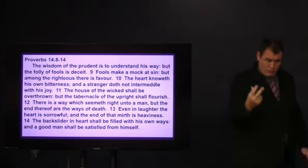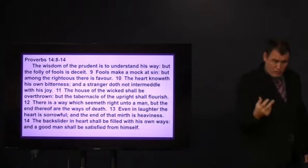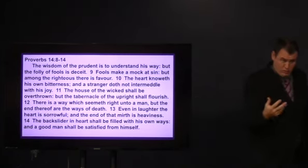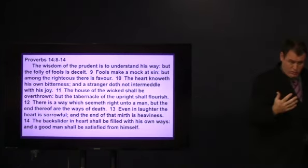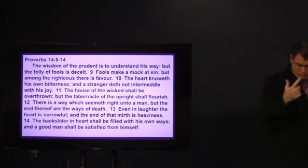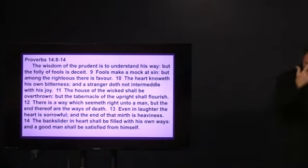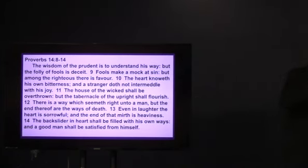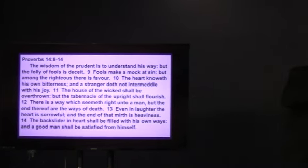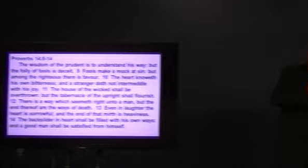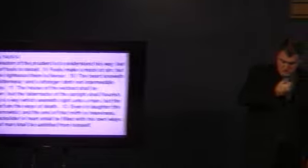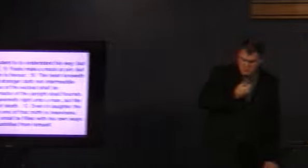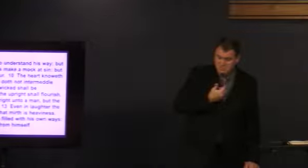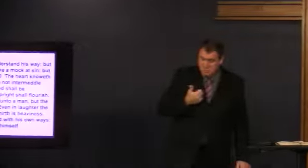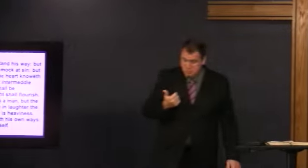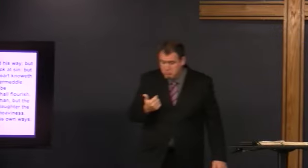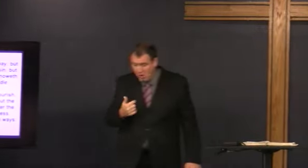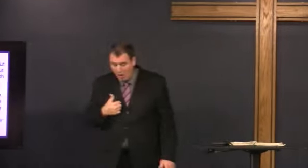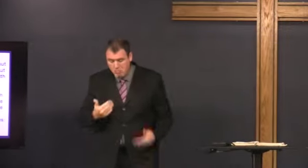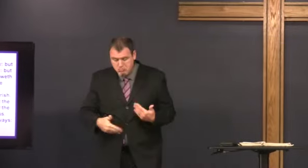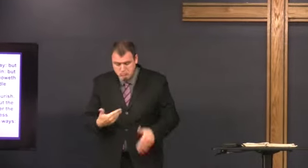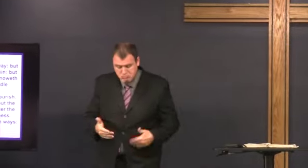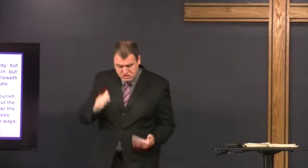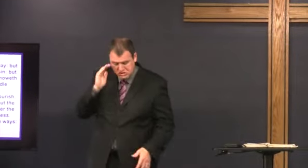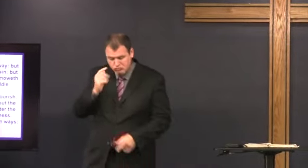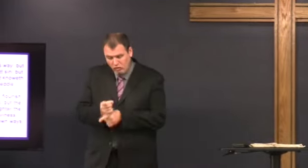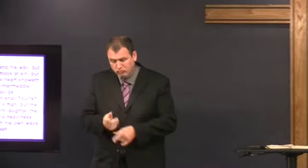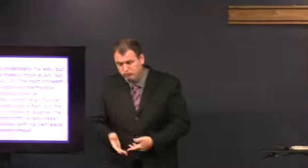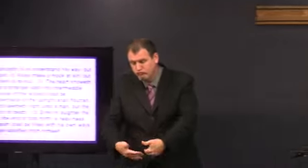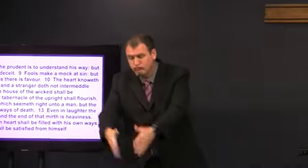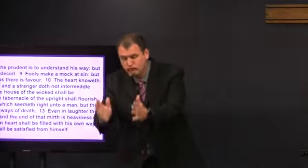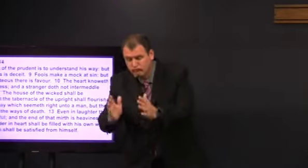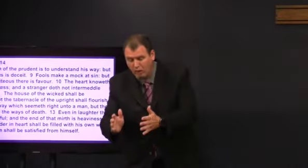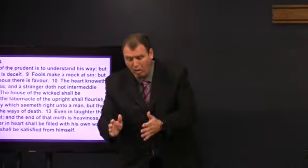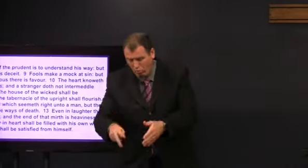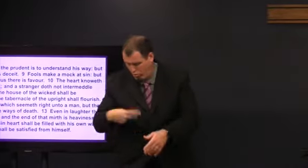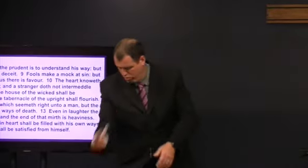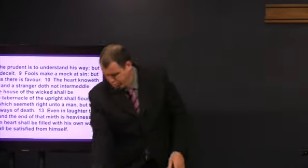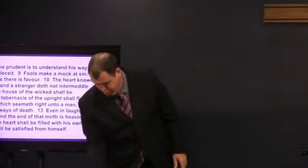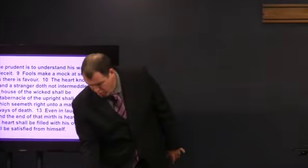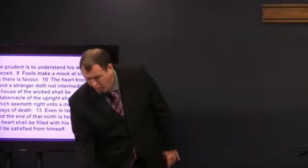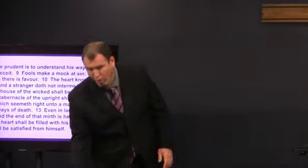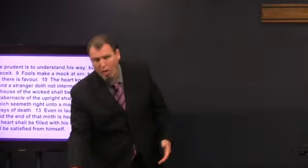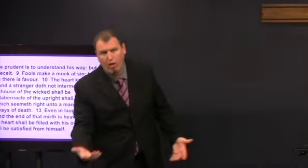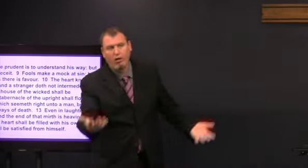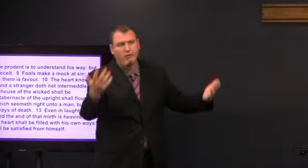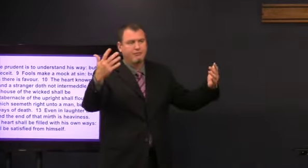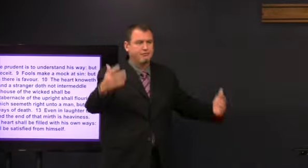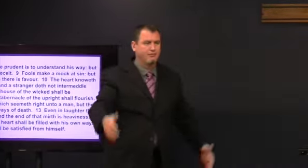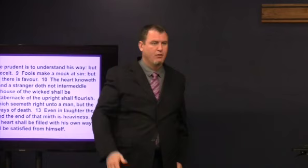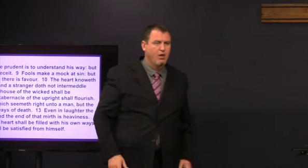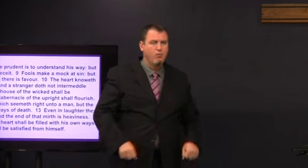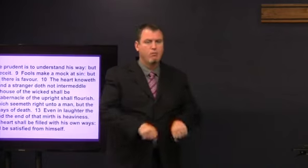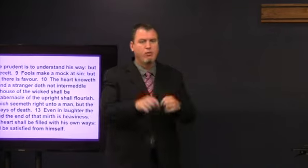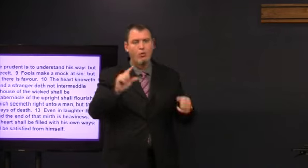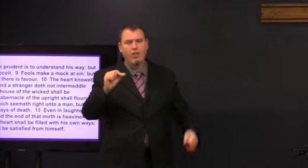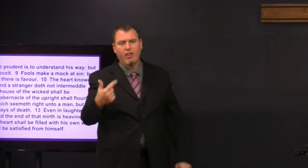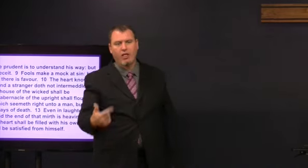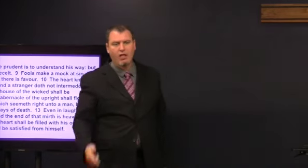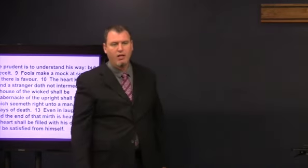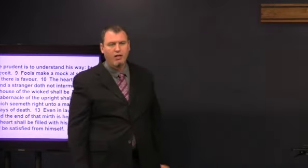That's the key to verse 12. Do you depend on yourself and go do what seems right to you? You'll fall. You